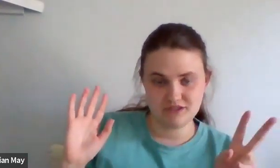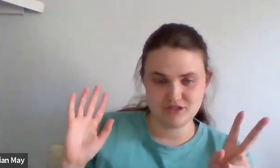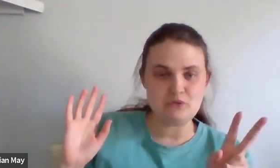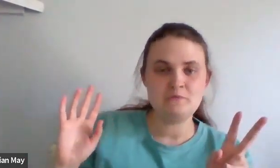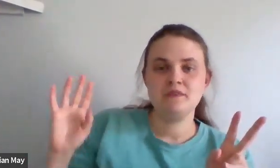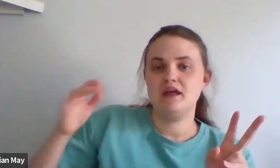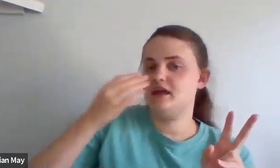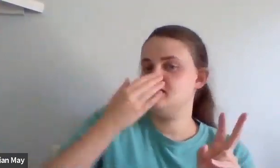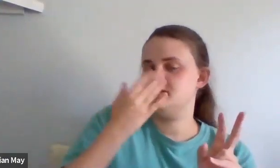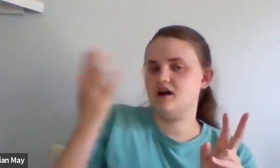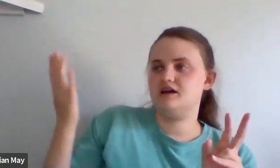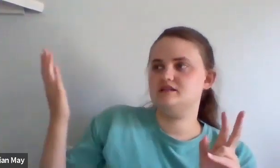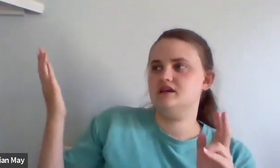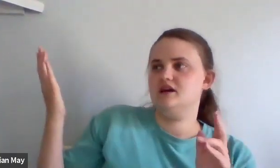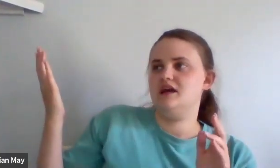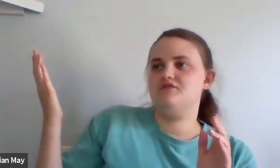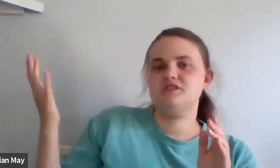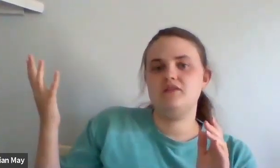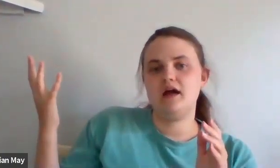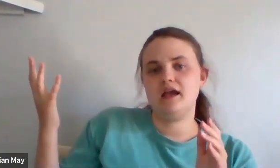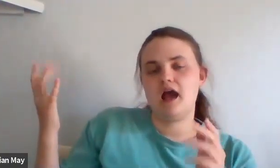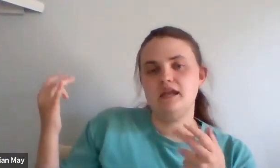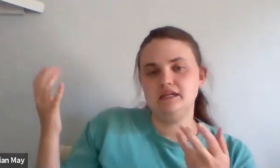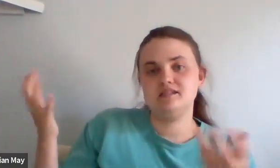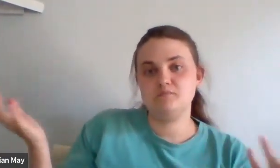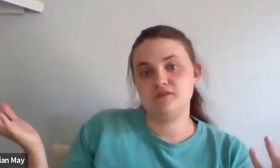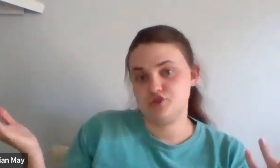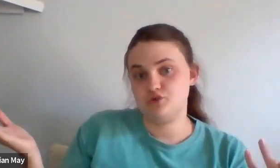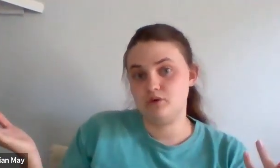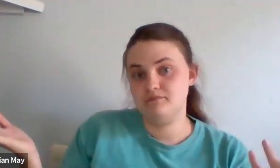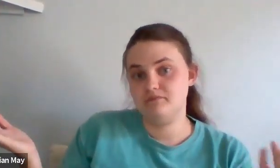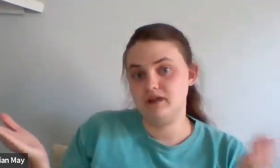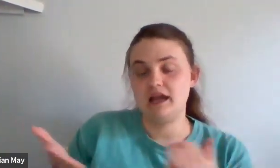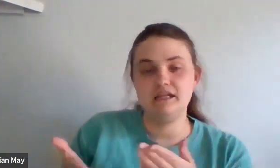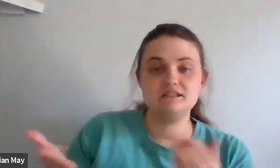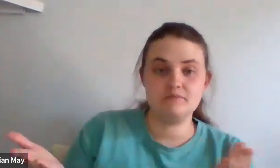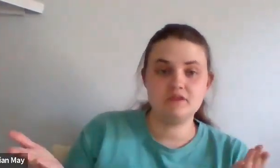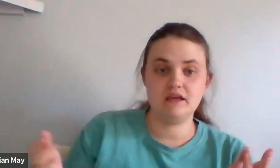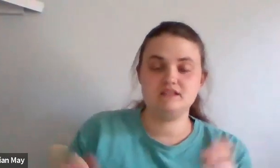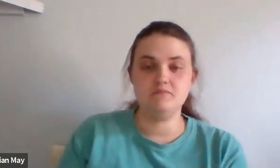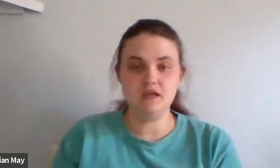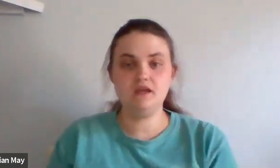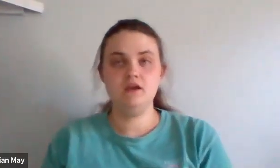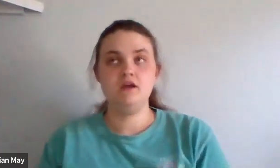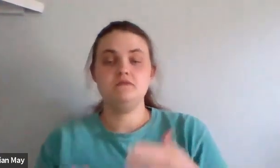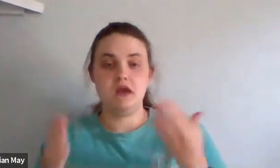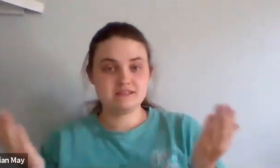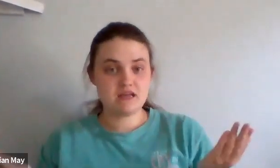would do, is because if you're saying like, I need something for school, like I need something, that sign,